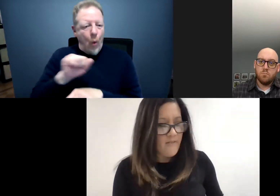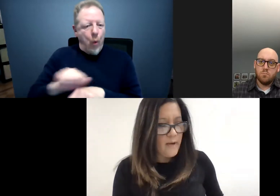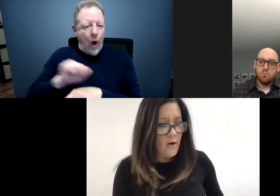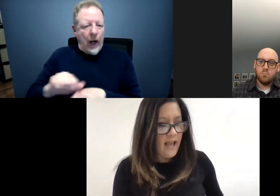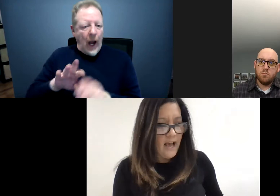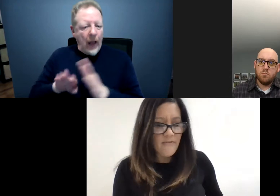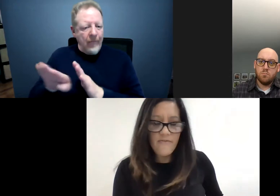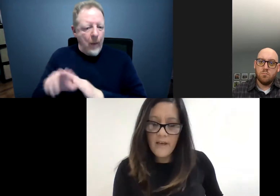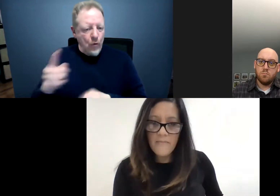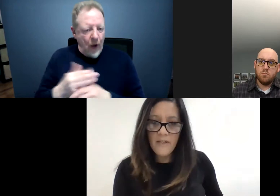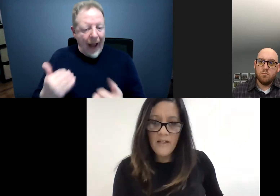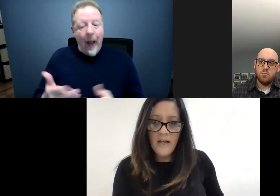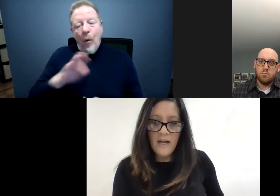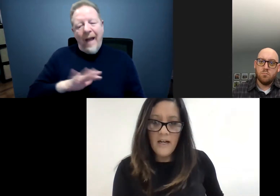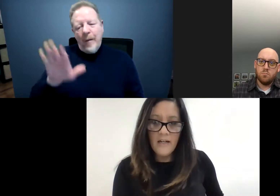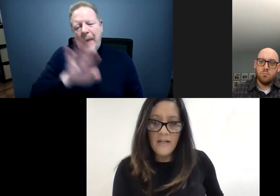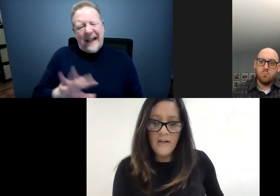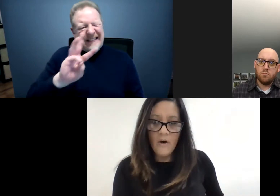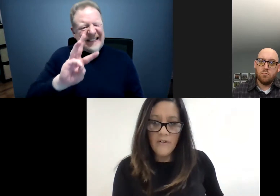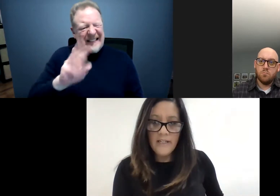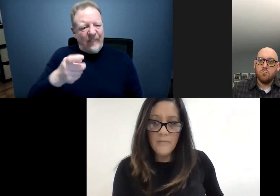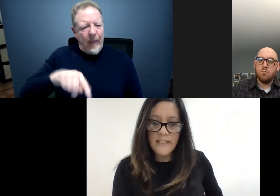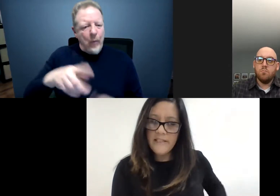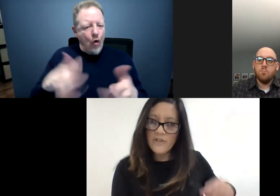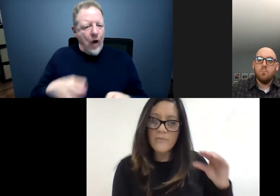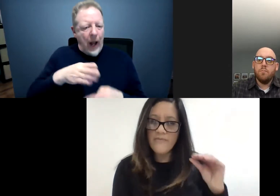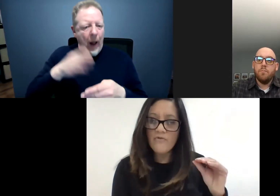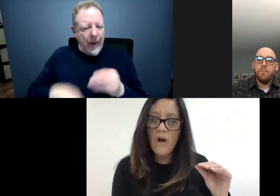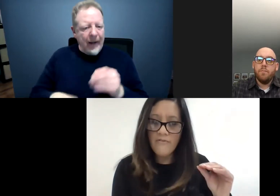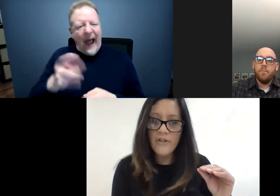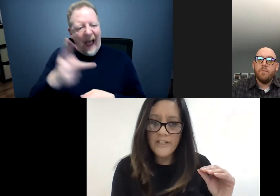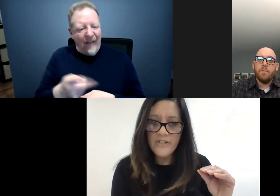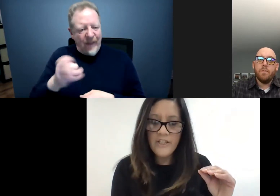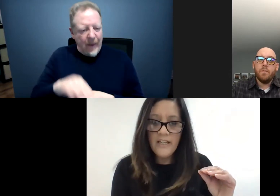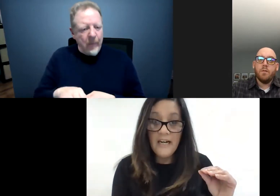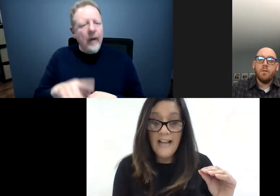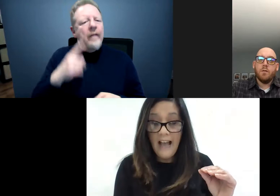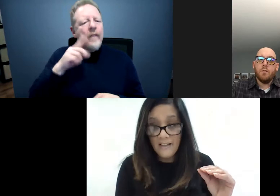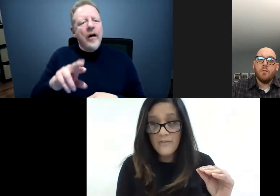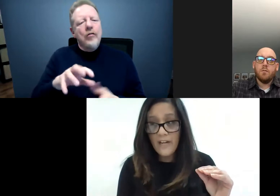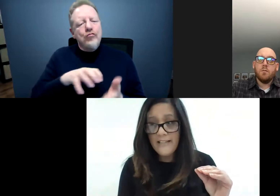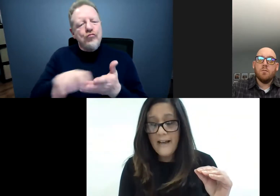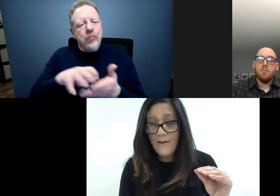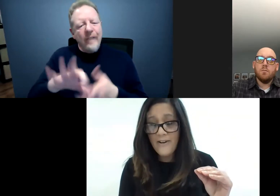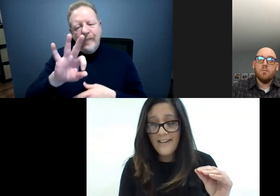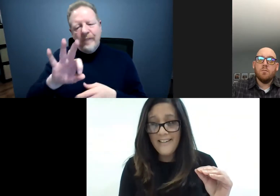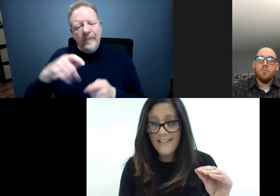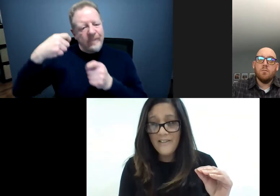about half of them already completed in terms of the raw footage. Alex right now, he's doing